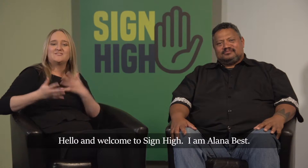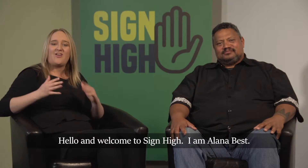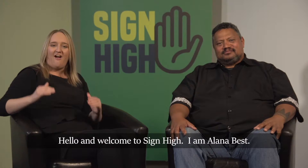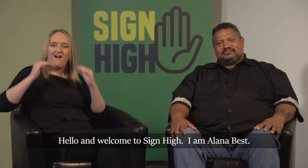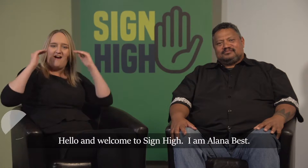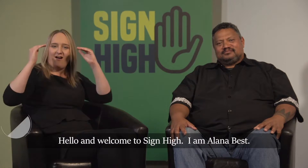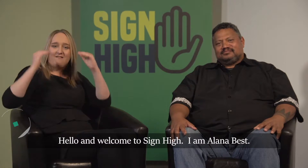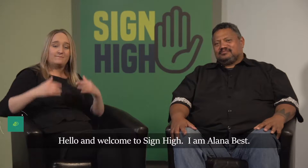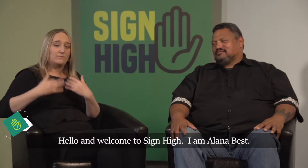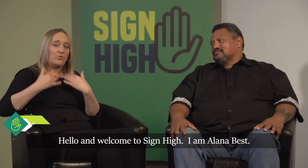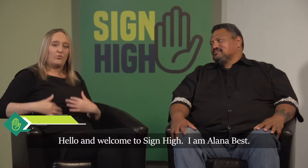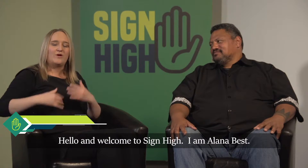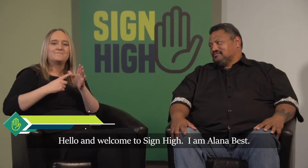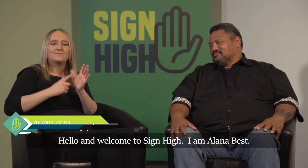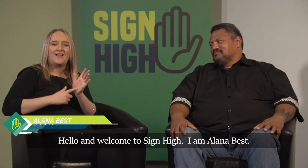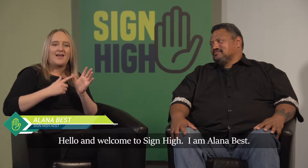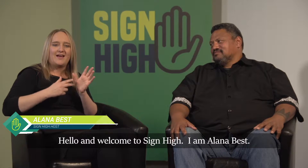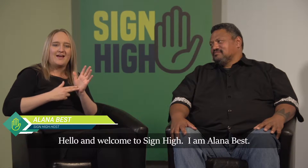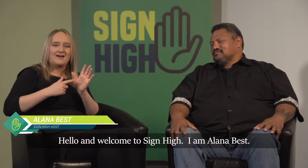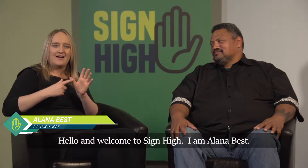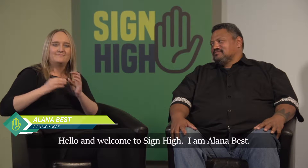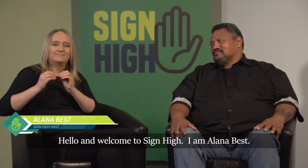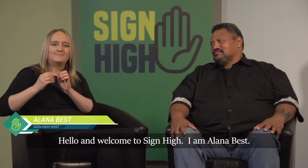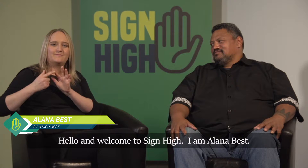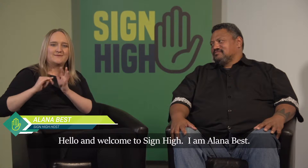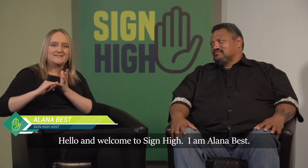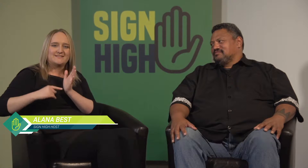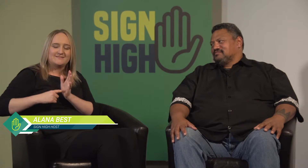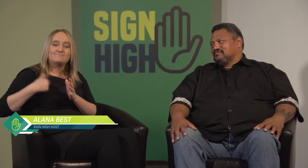Hello and welcome to Sign High. I'm Alana Best.